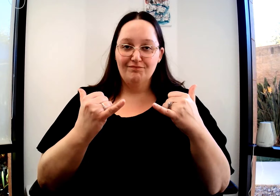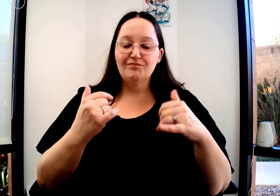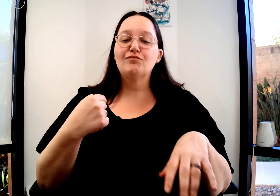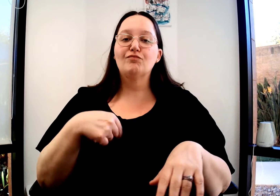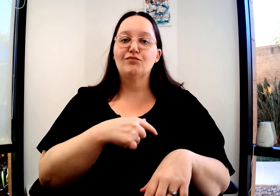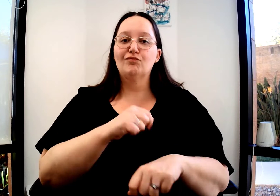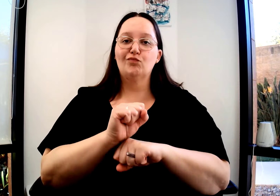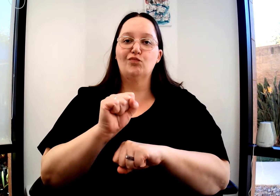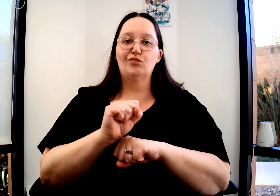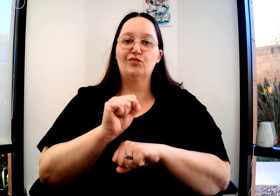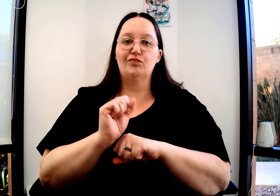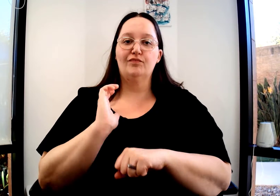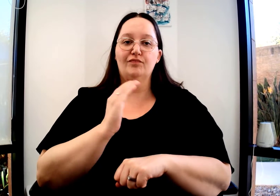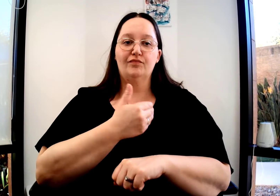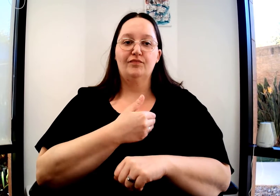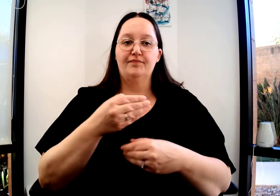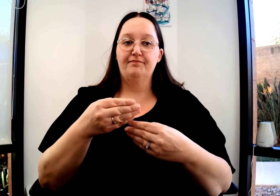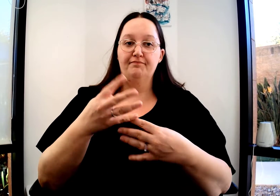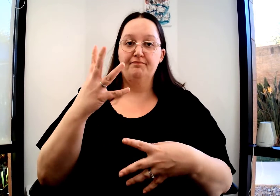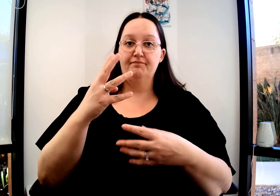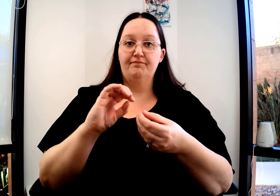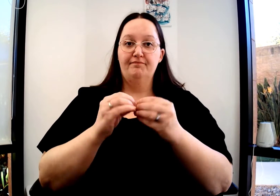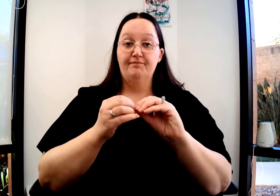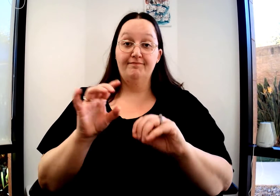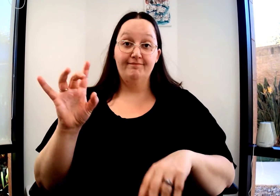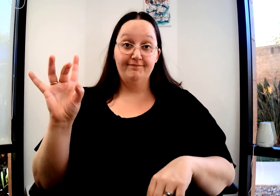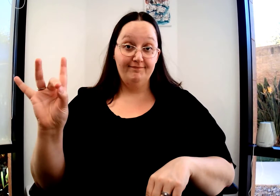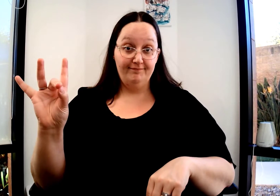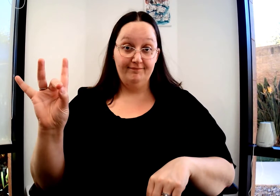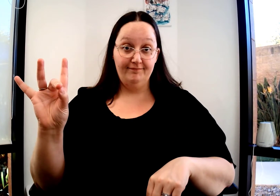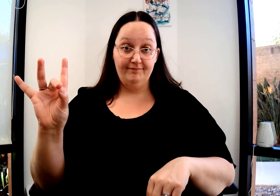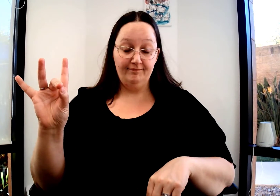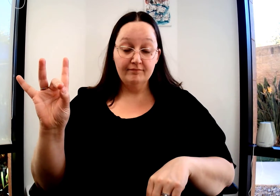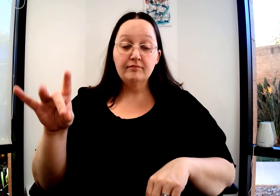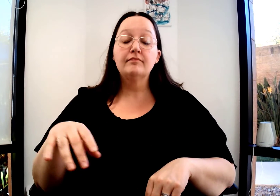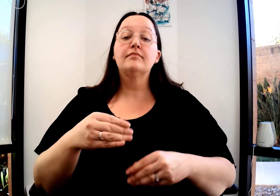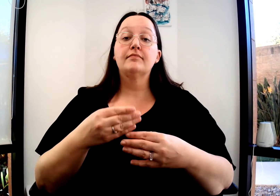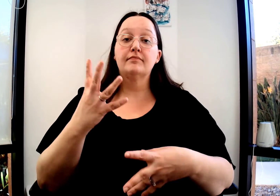Alright, hello. Right now what we're going to be doing is we're going to be working on our list number 8.